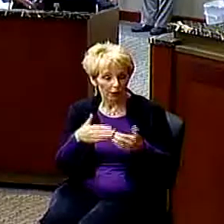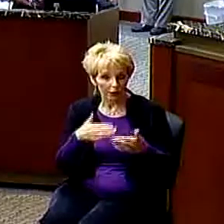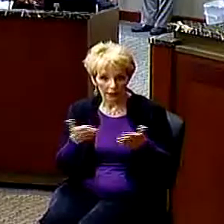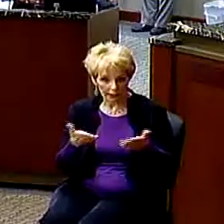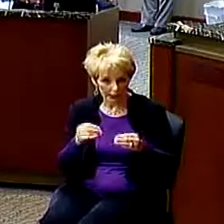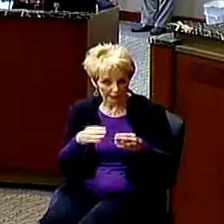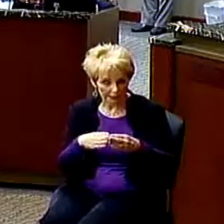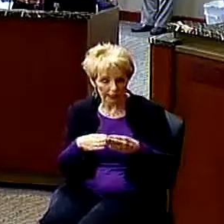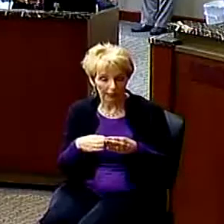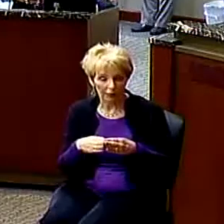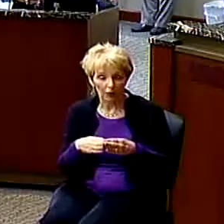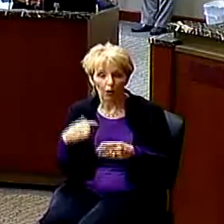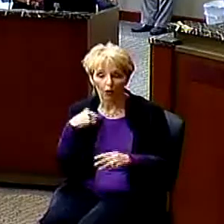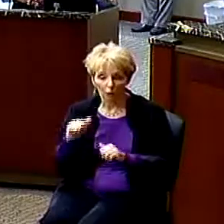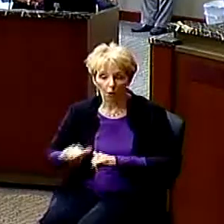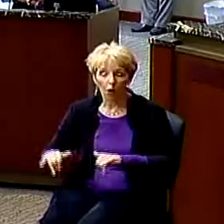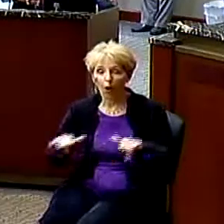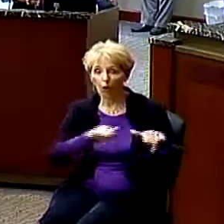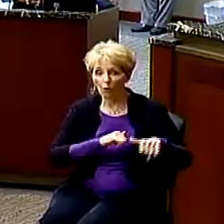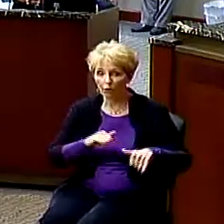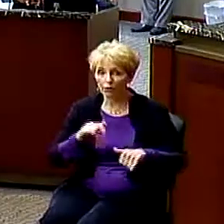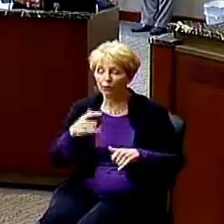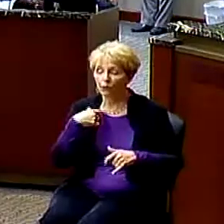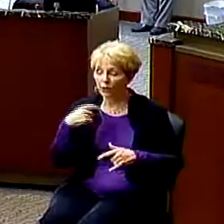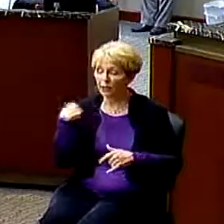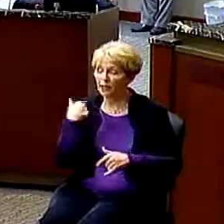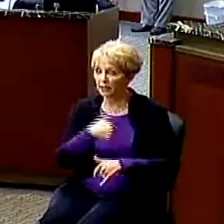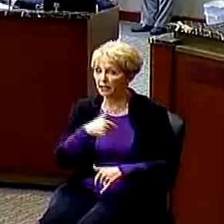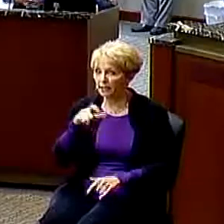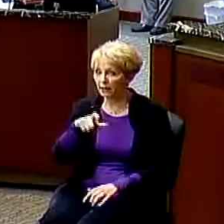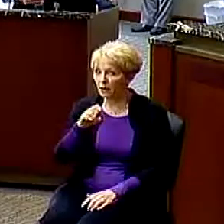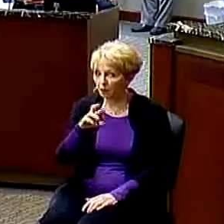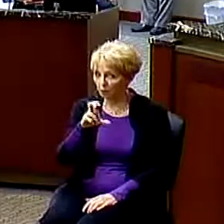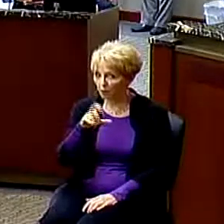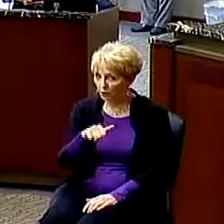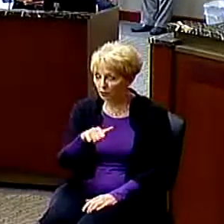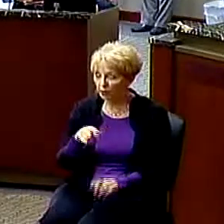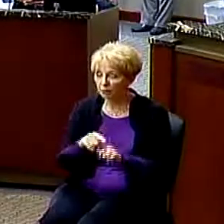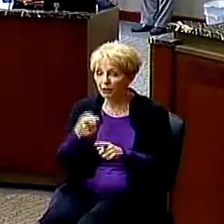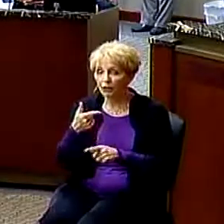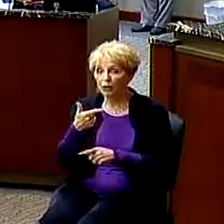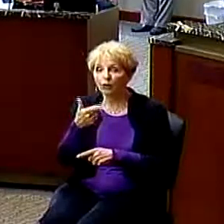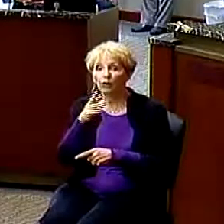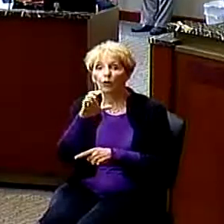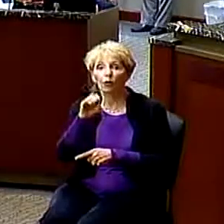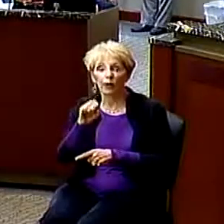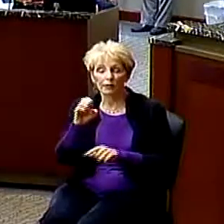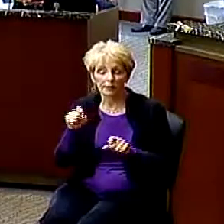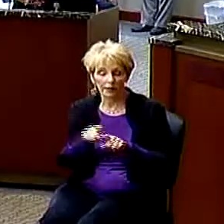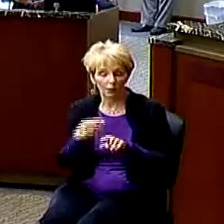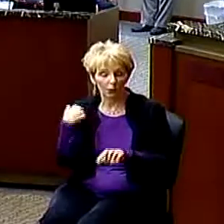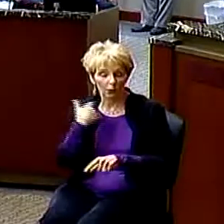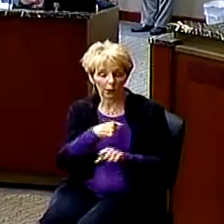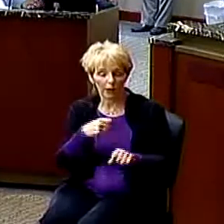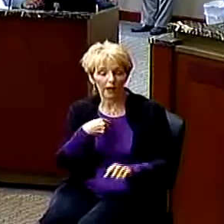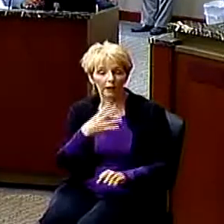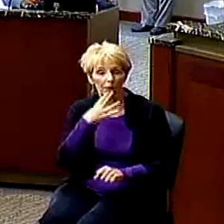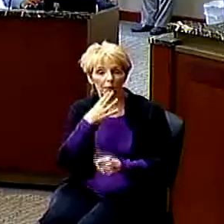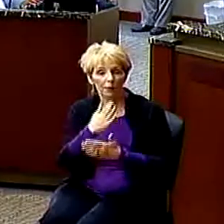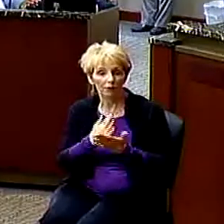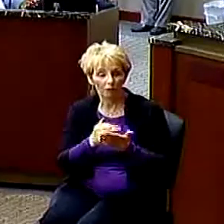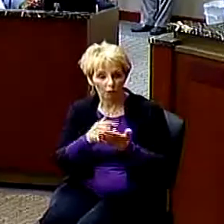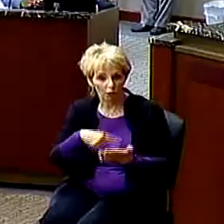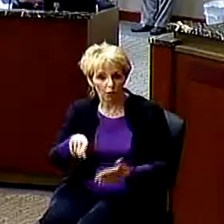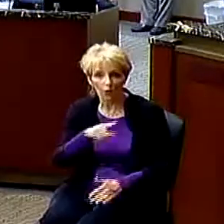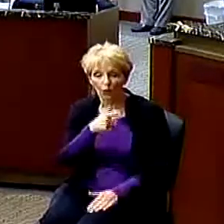city, we're all due for a bit of mercy. We need as much grace as we possibly can. And I'm speaking on behalf of